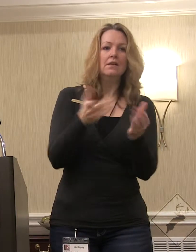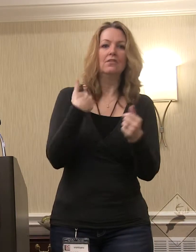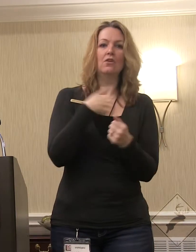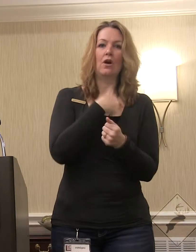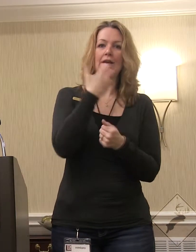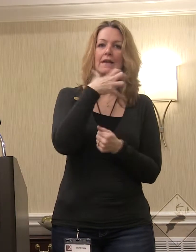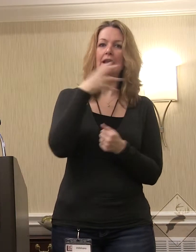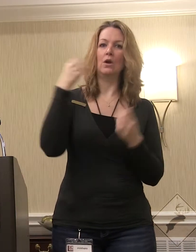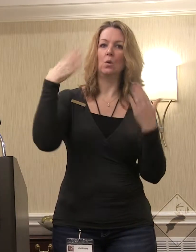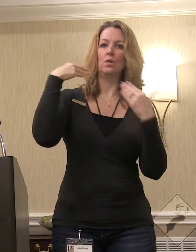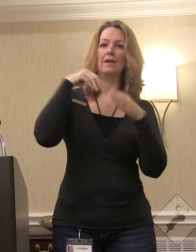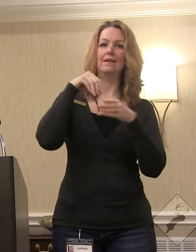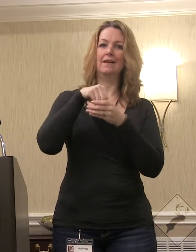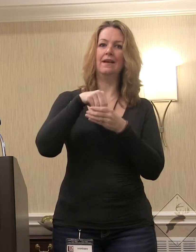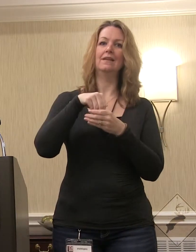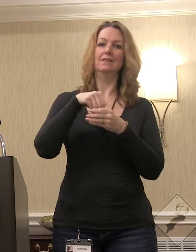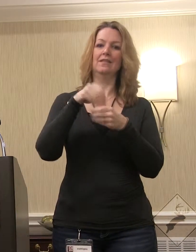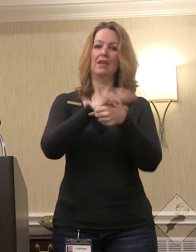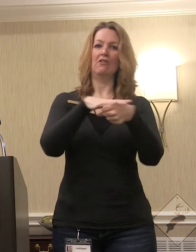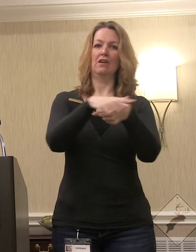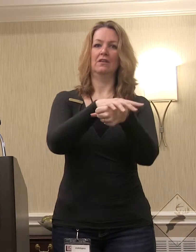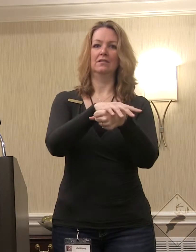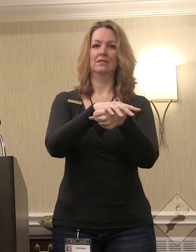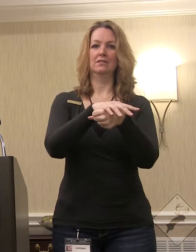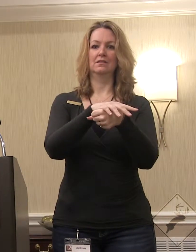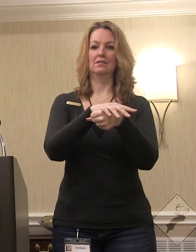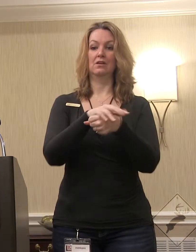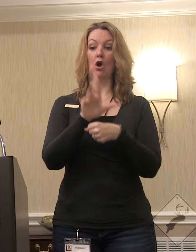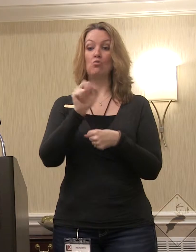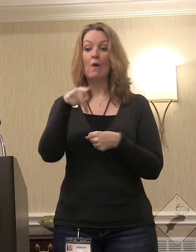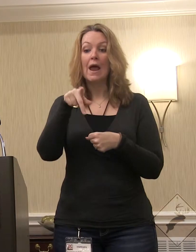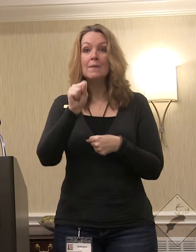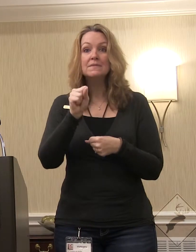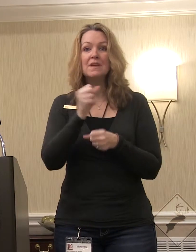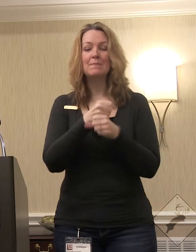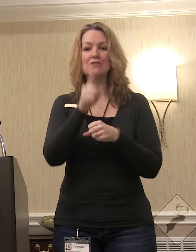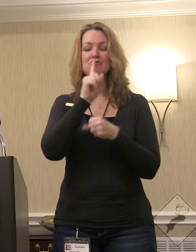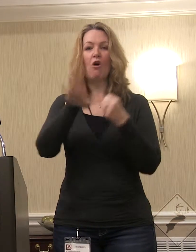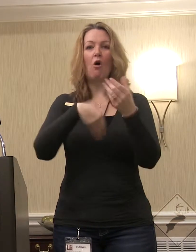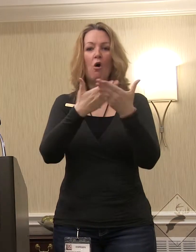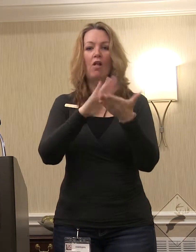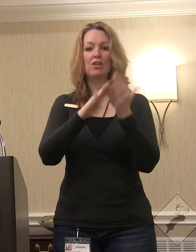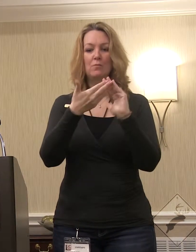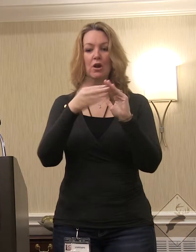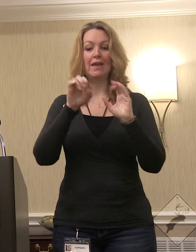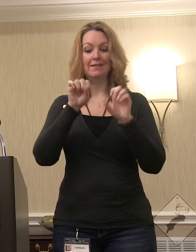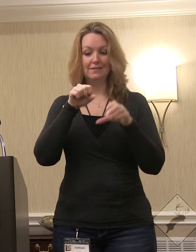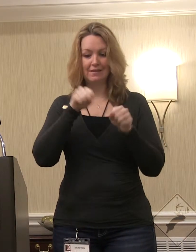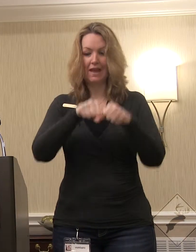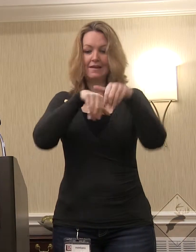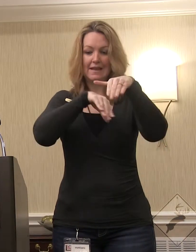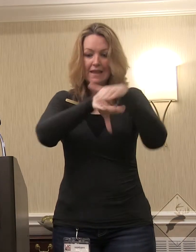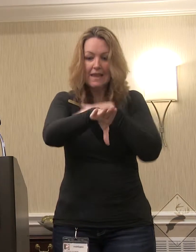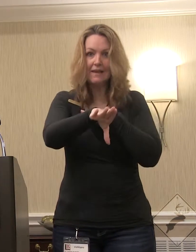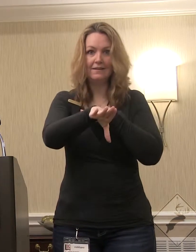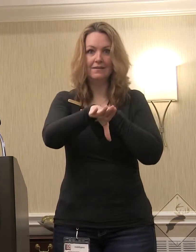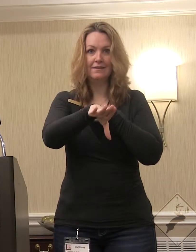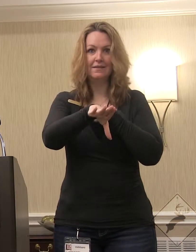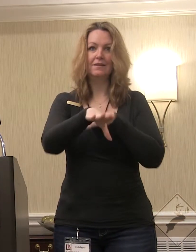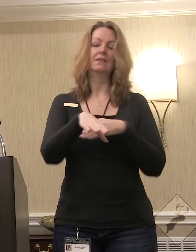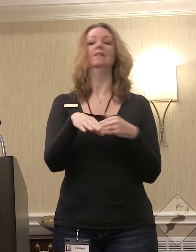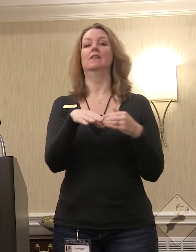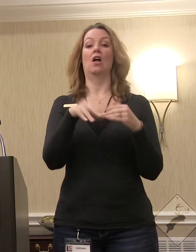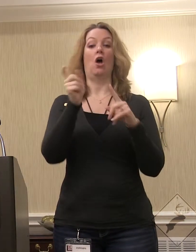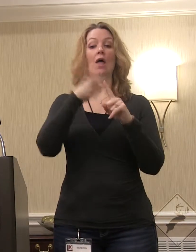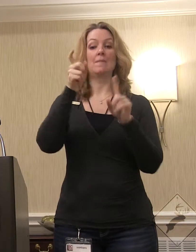space. These are big things. Access ramps to make sure that all of our community can access the space. Automatic